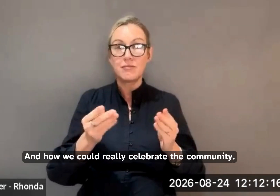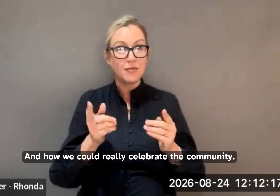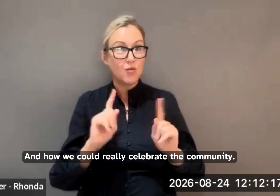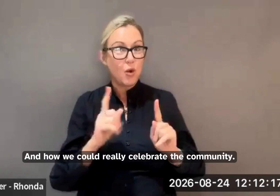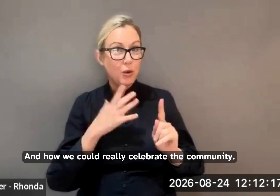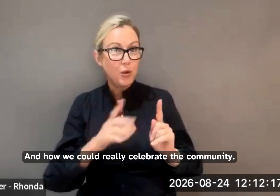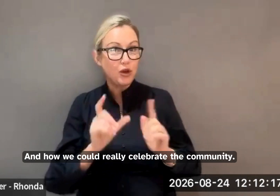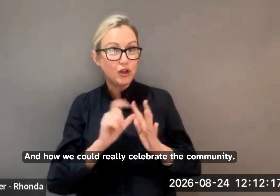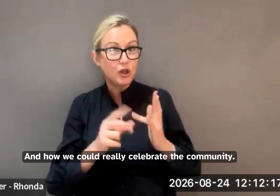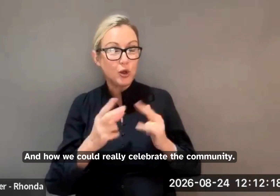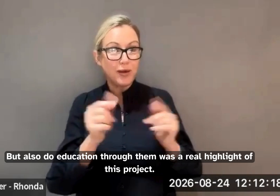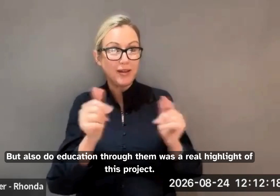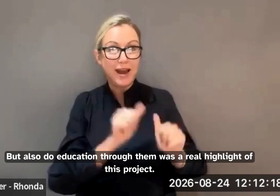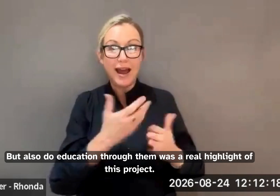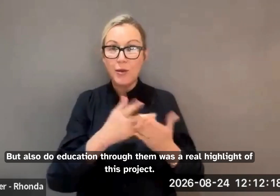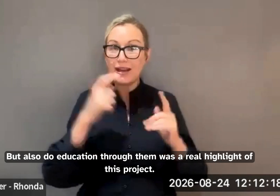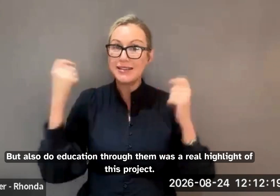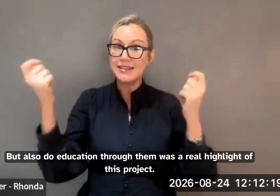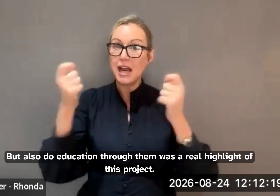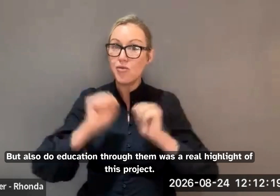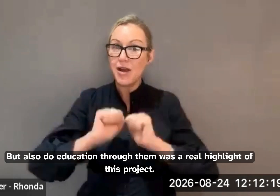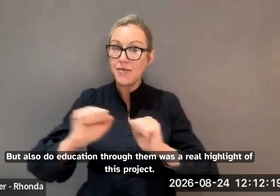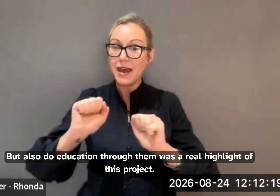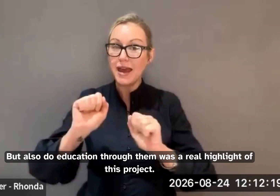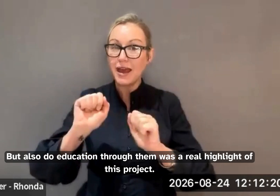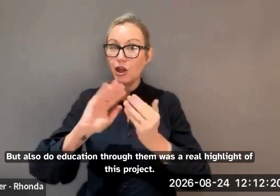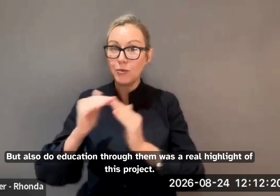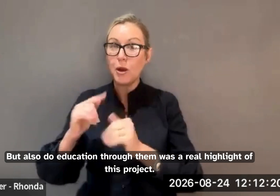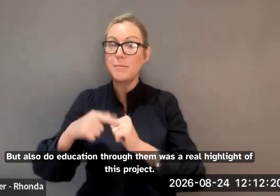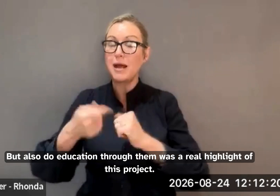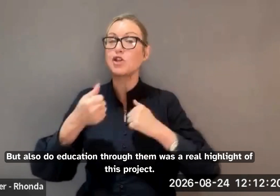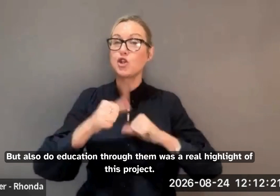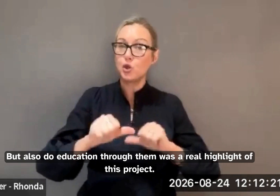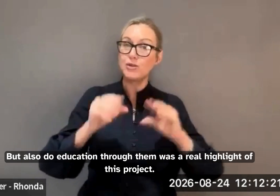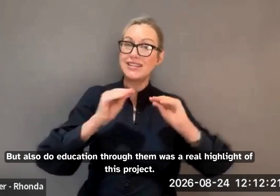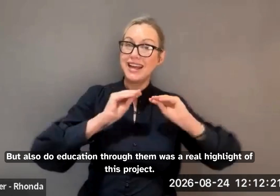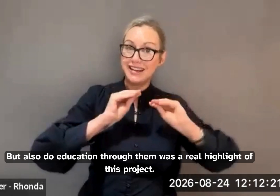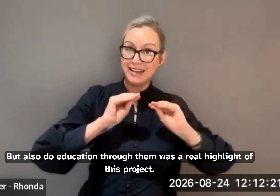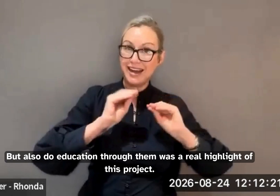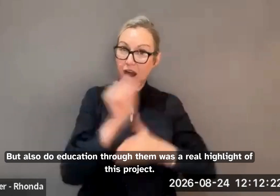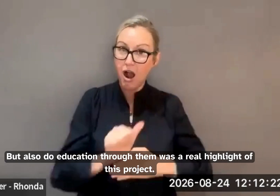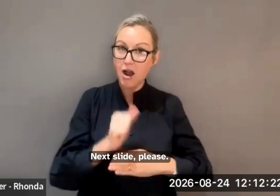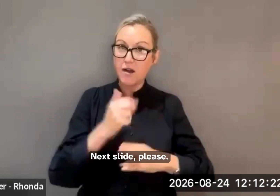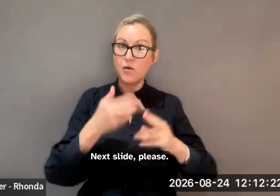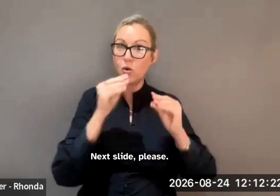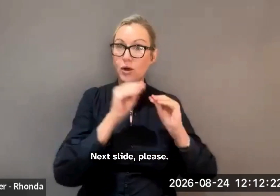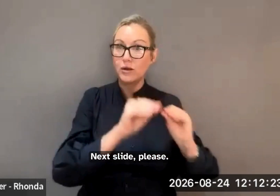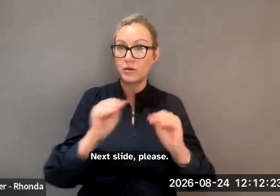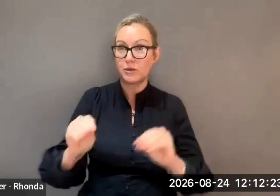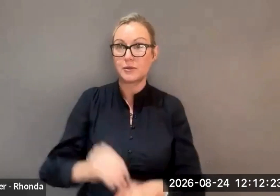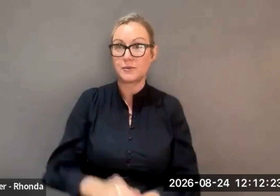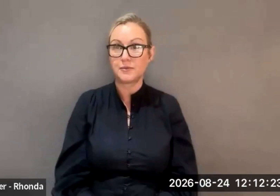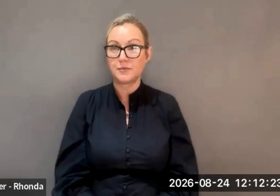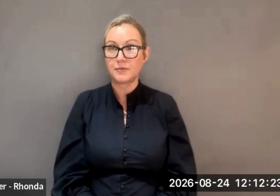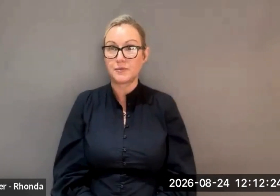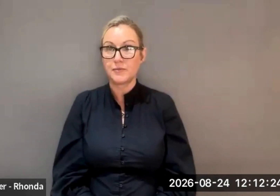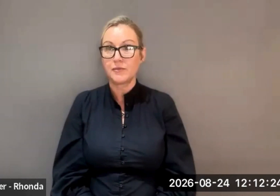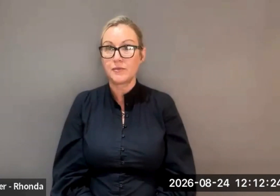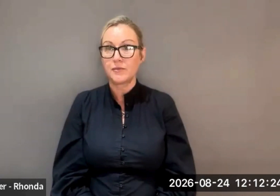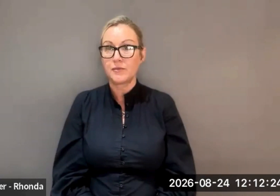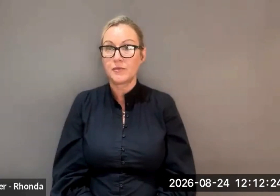how we could really celebrate the community, but also do education through them was a real highlight of this project. Next slide, please.